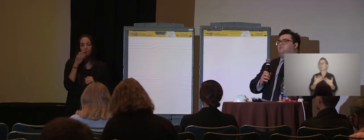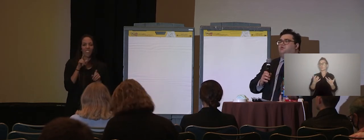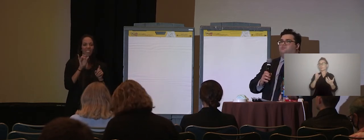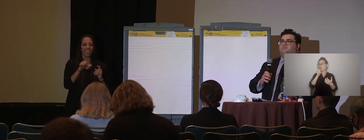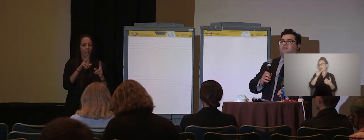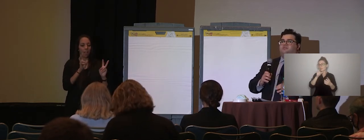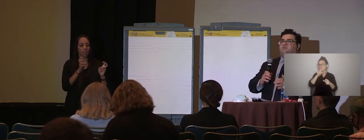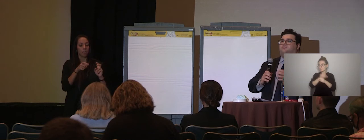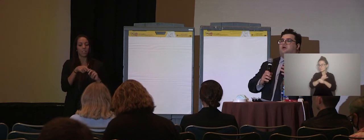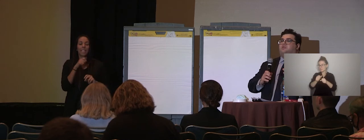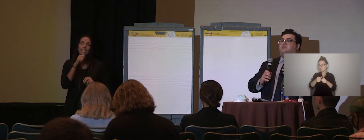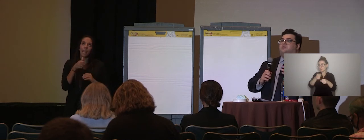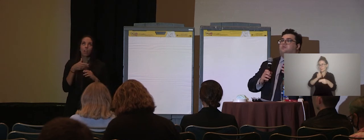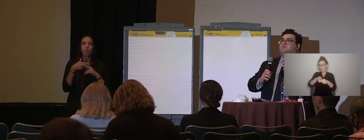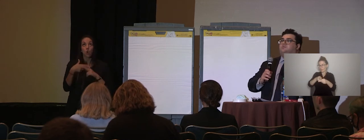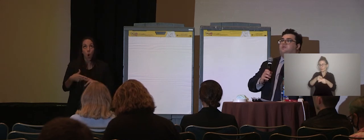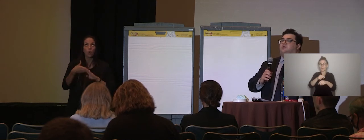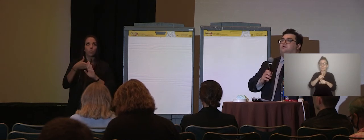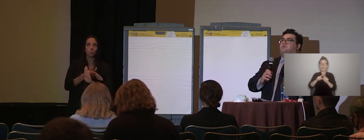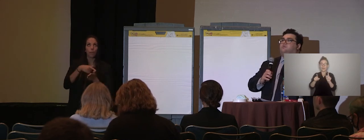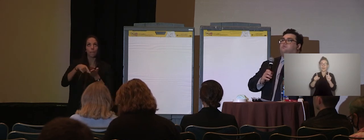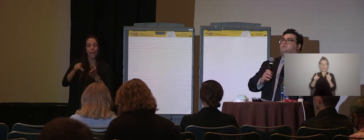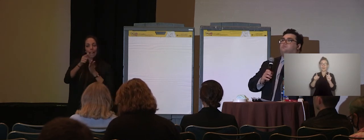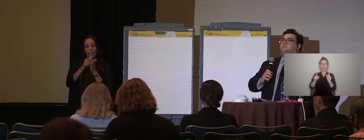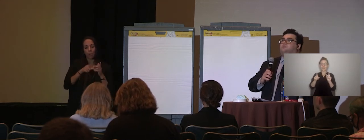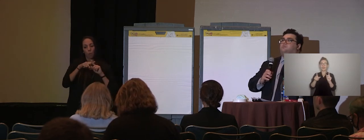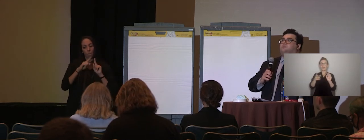It's not called prepaid legal, but there are